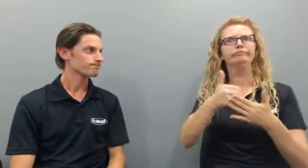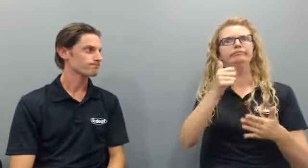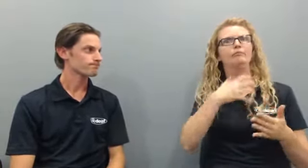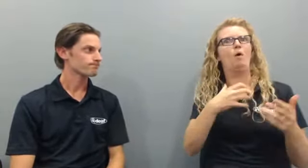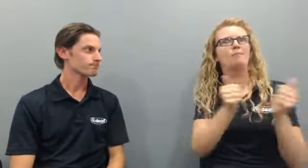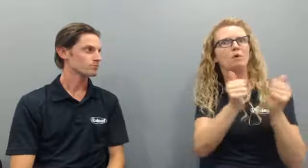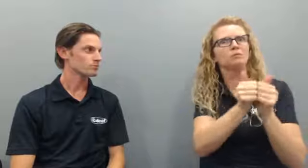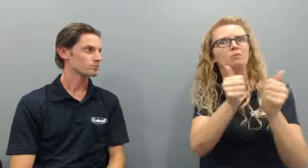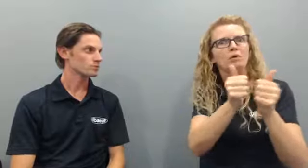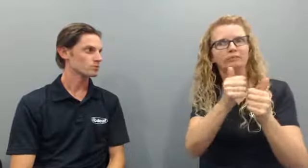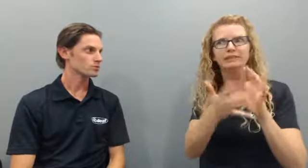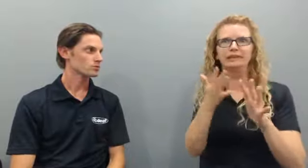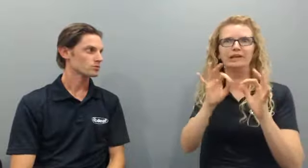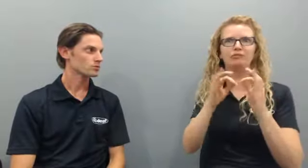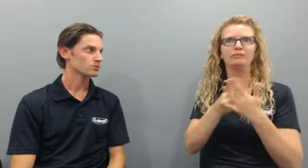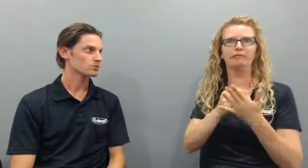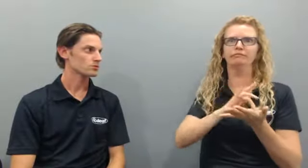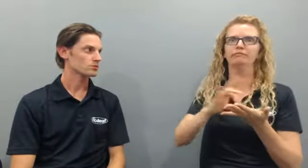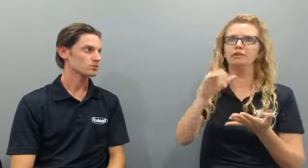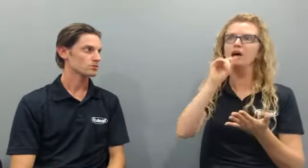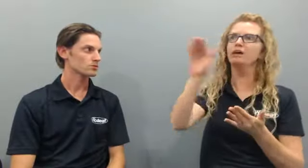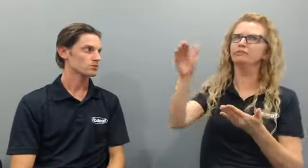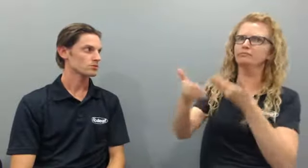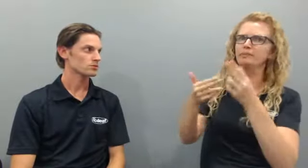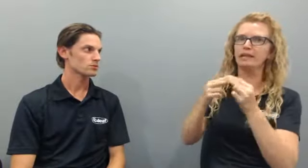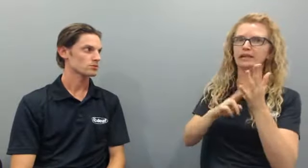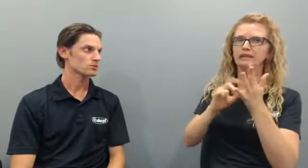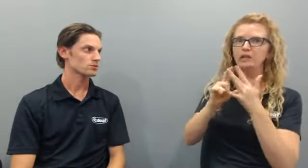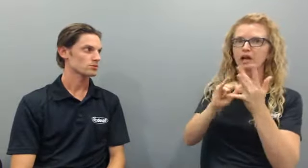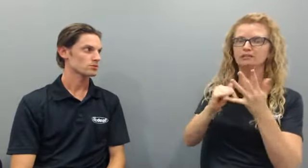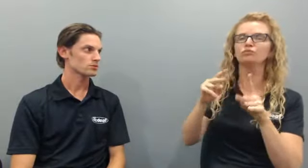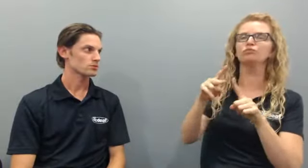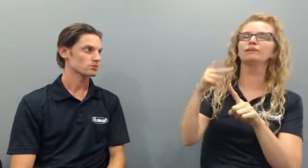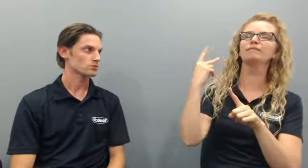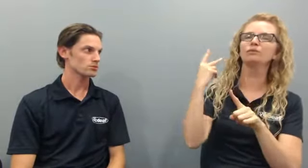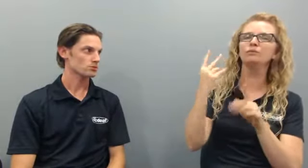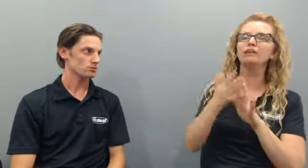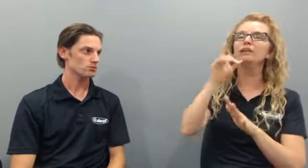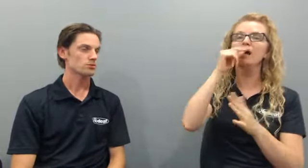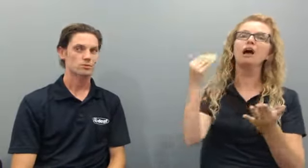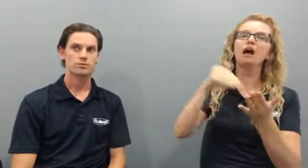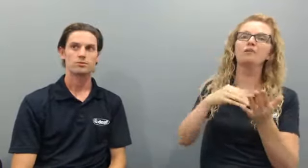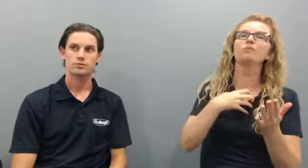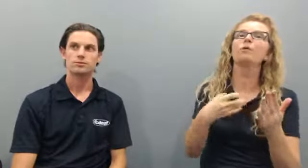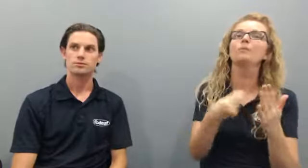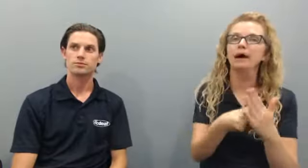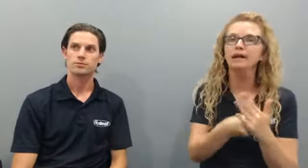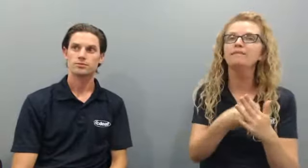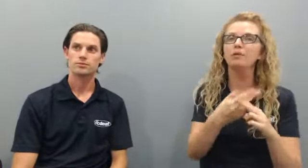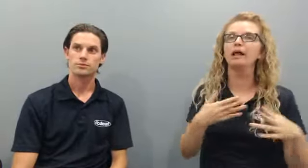has deteriorated and you need to go to the doctors a lot more often. So you can ask for a review where you can